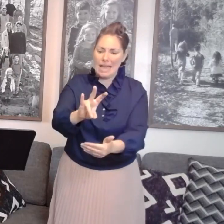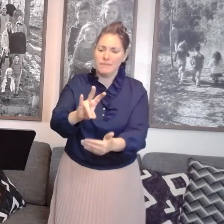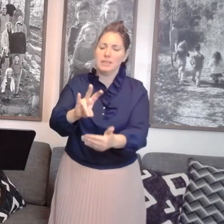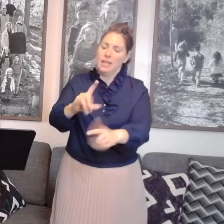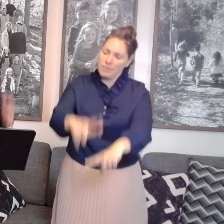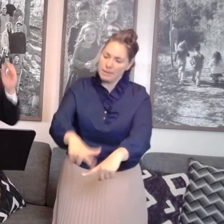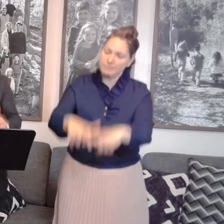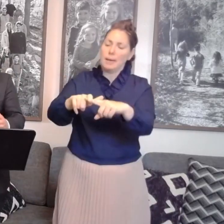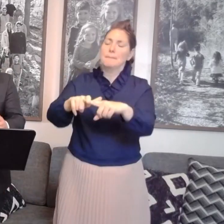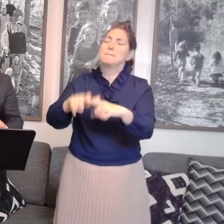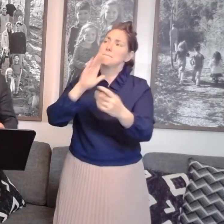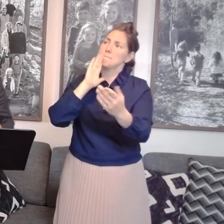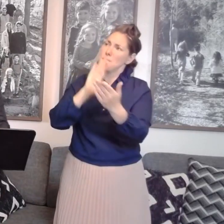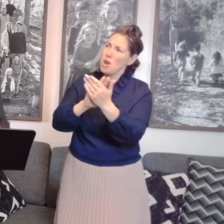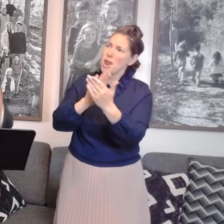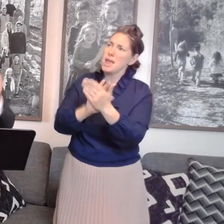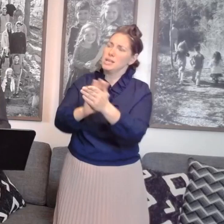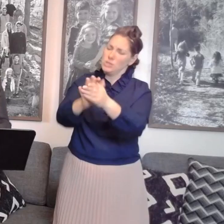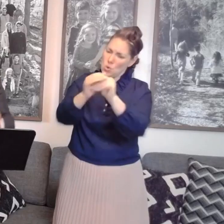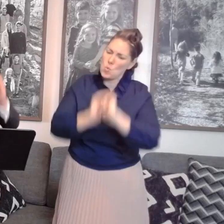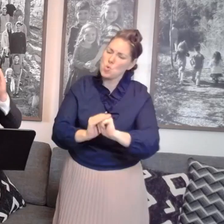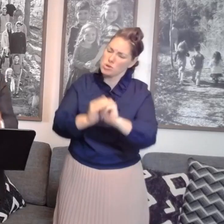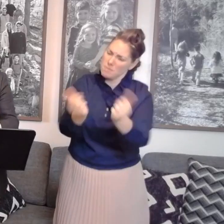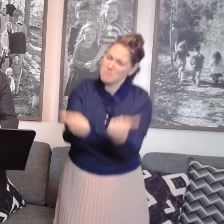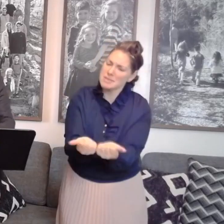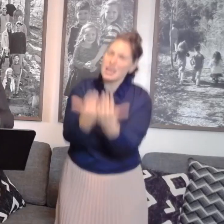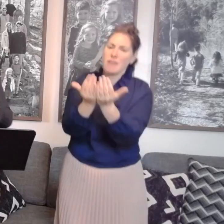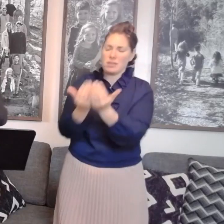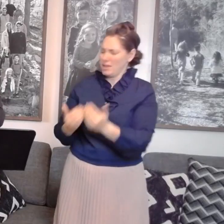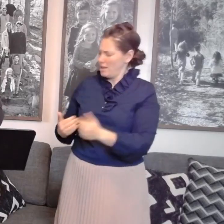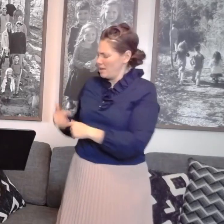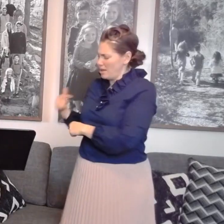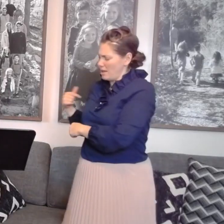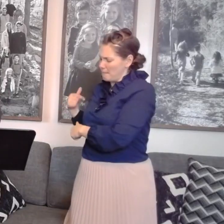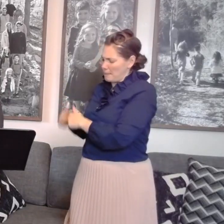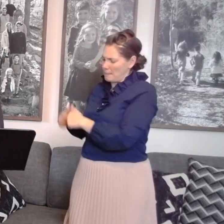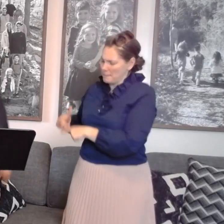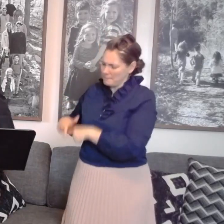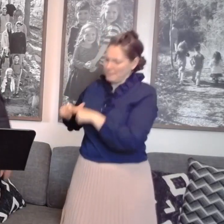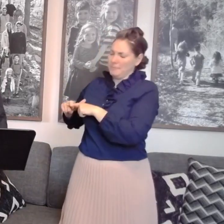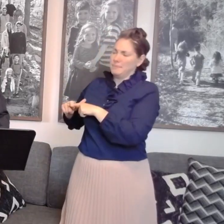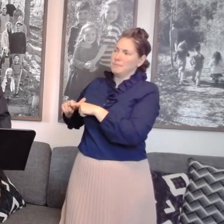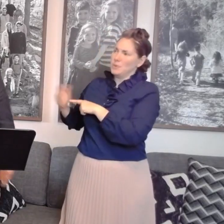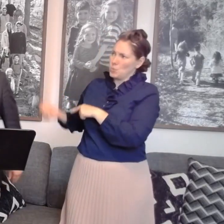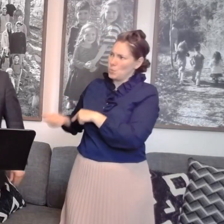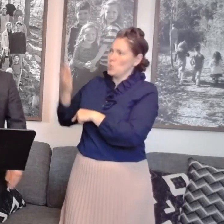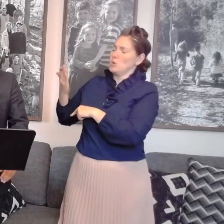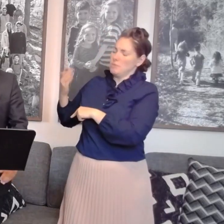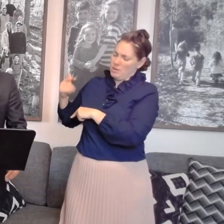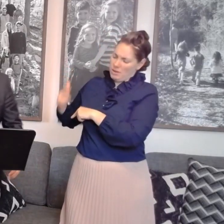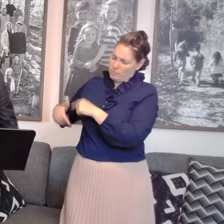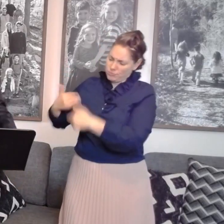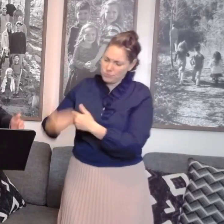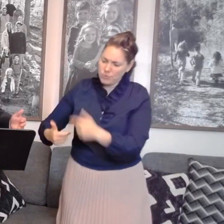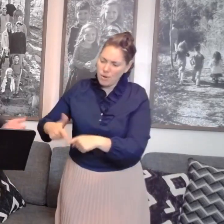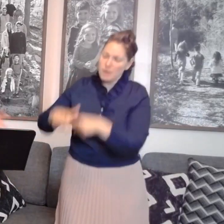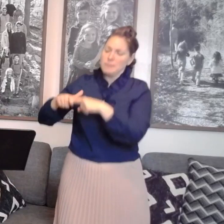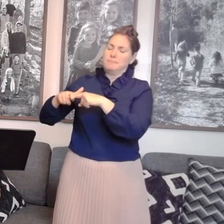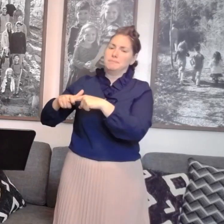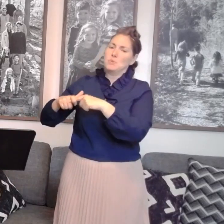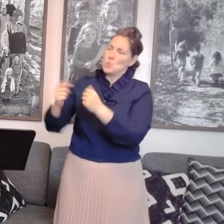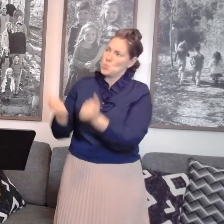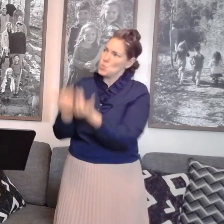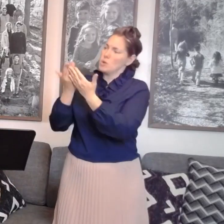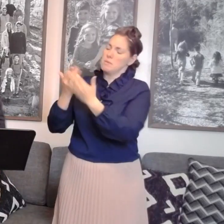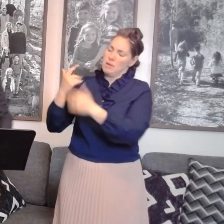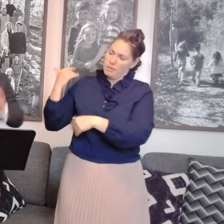worshiped and he sacrificed all the way to Jerusalem. Yes. And when he came into the city, he bless